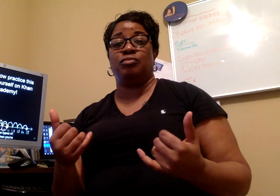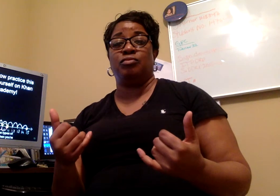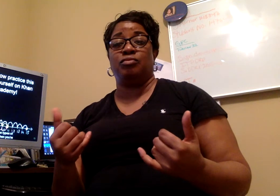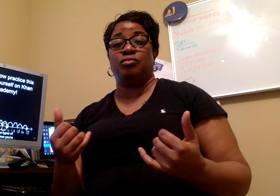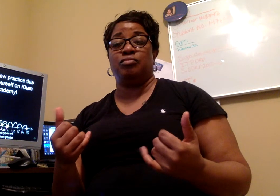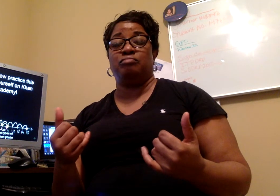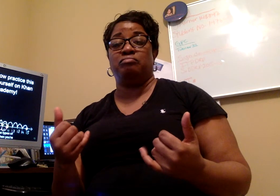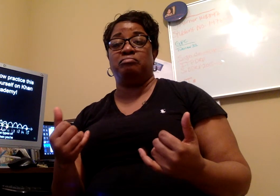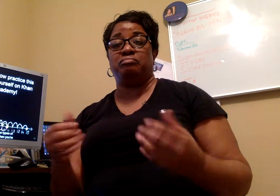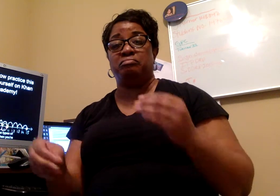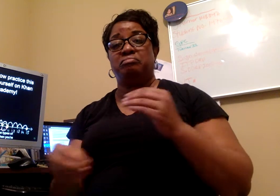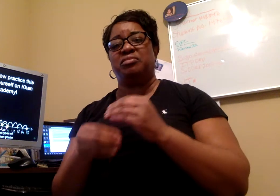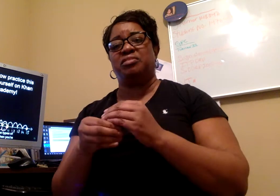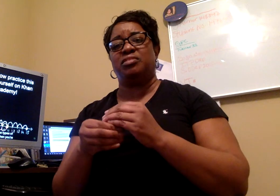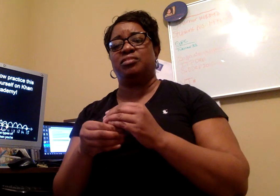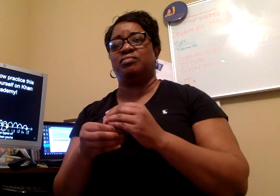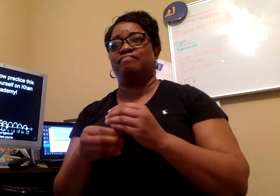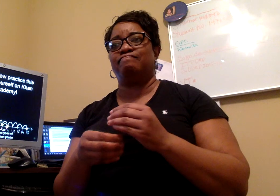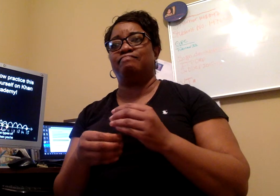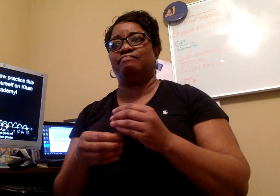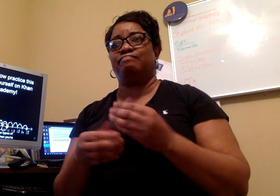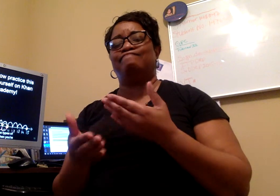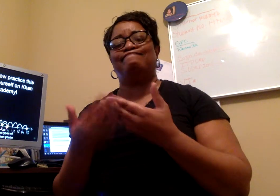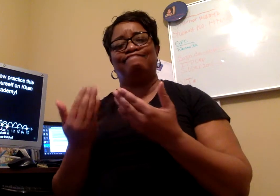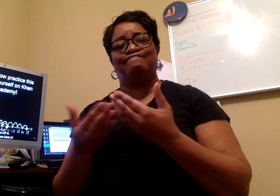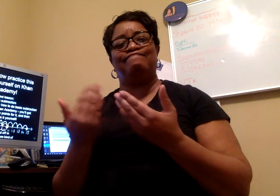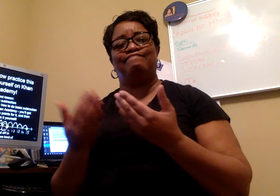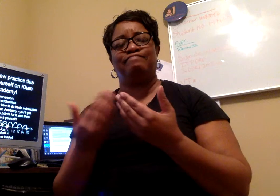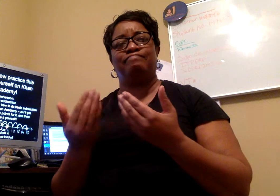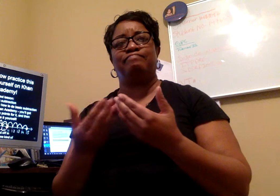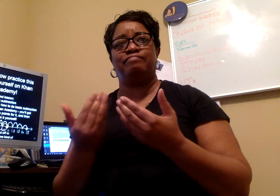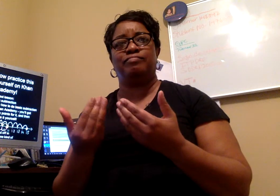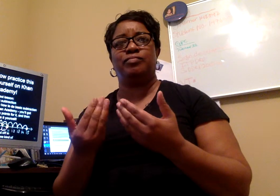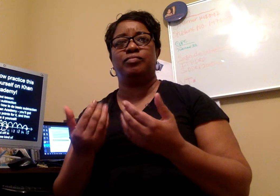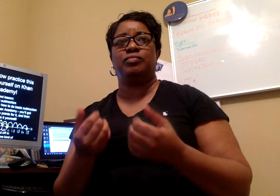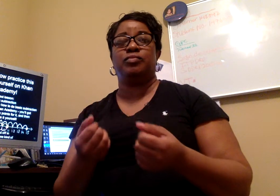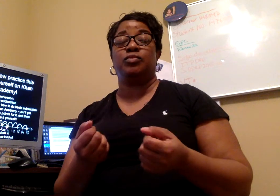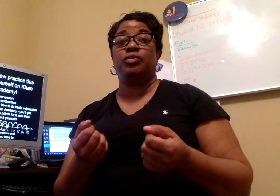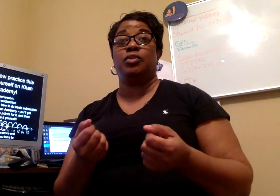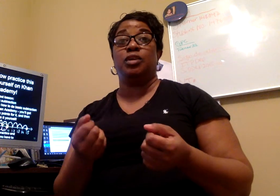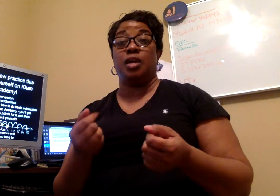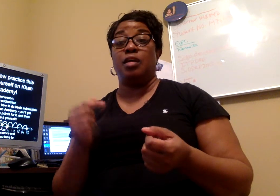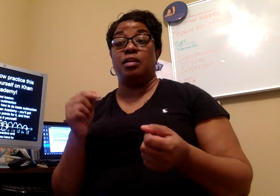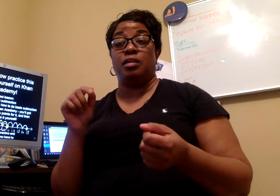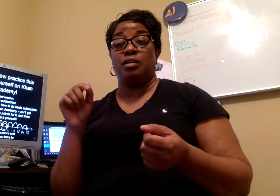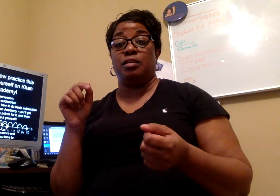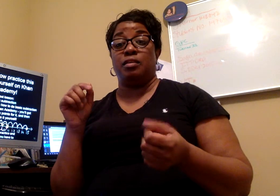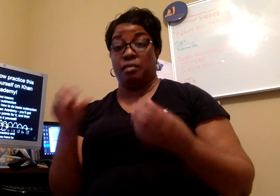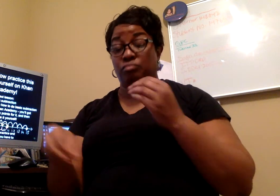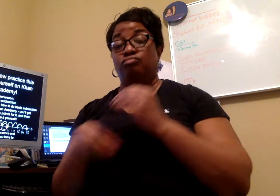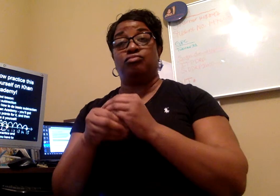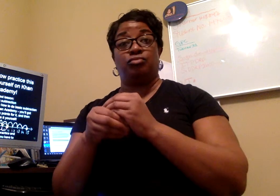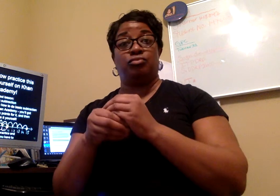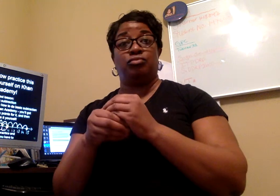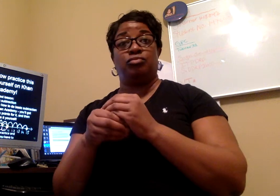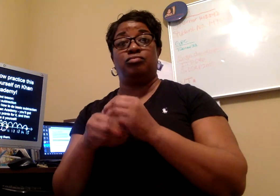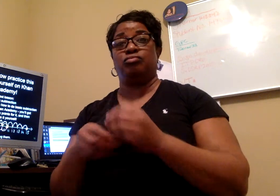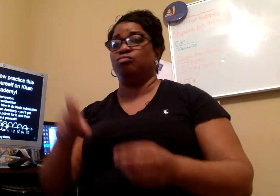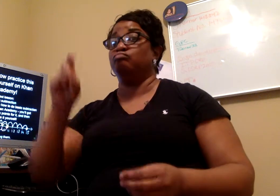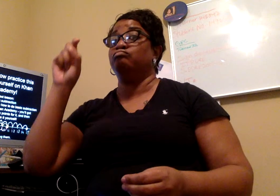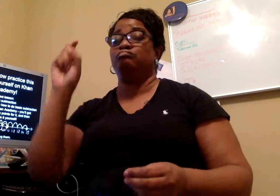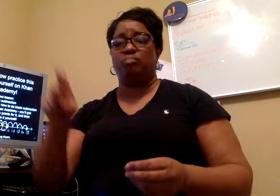multiplication a little bit. But these types of problems are, when you're getting started off in mathematics, these kind of require the most practice, and to some degree you